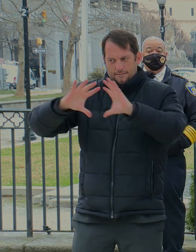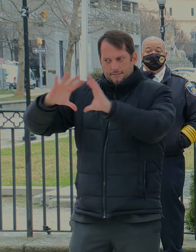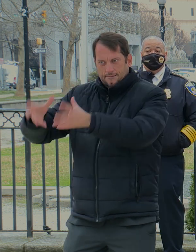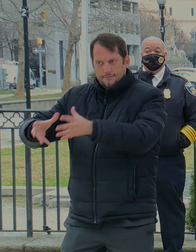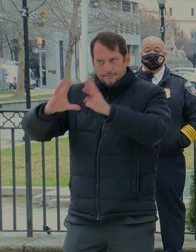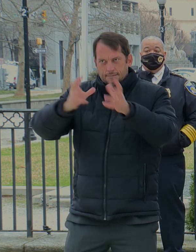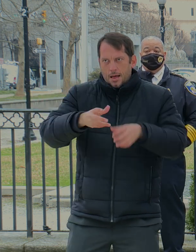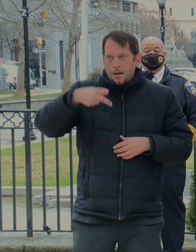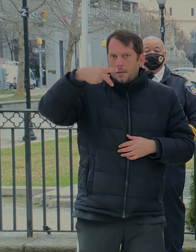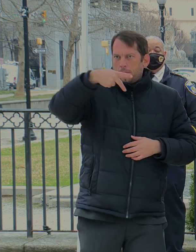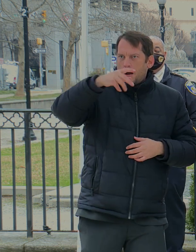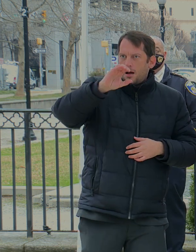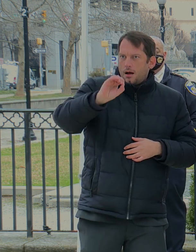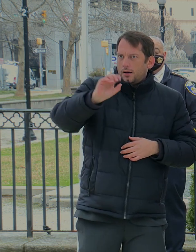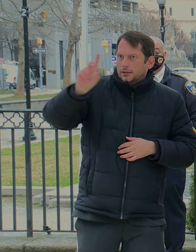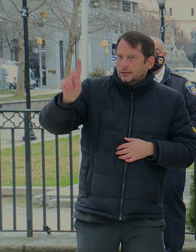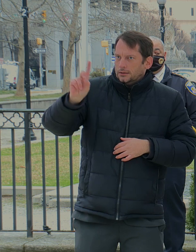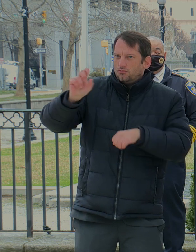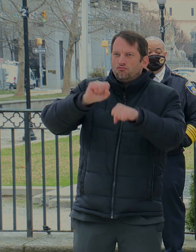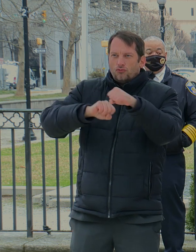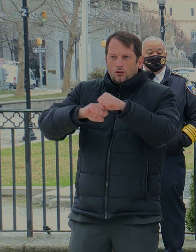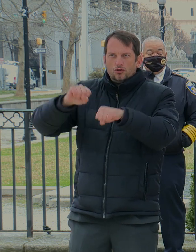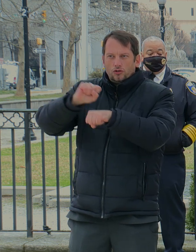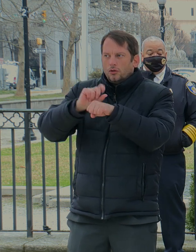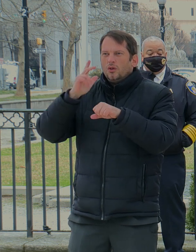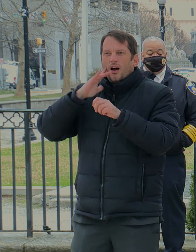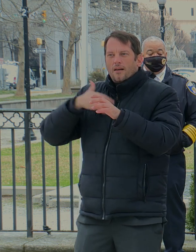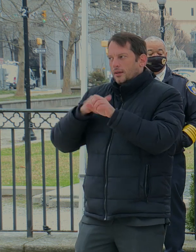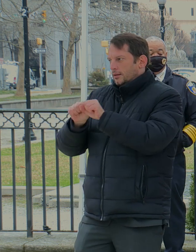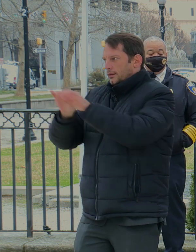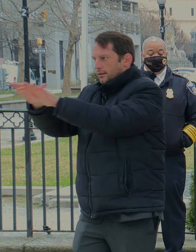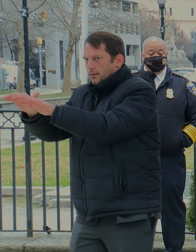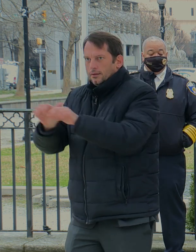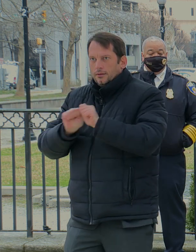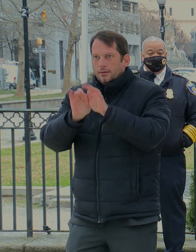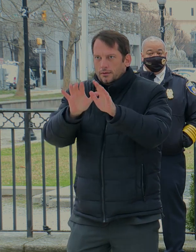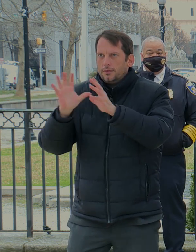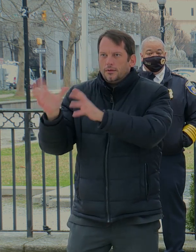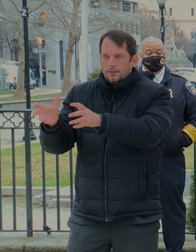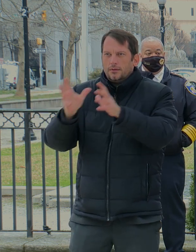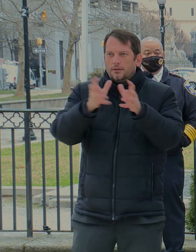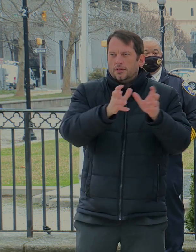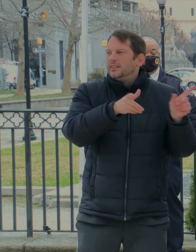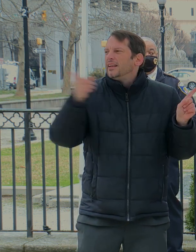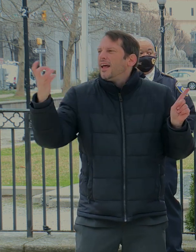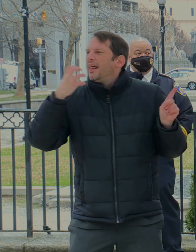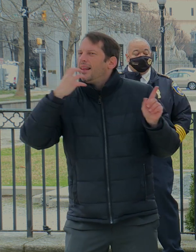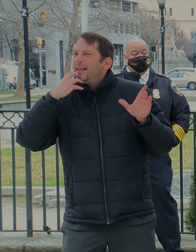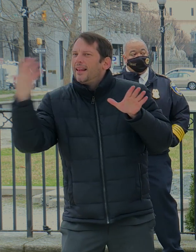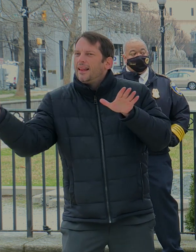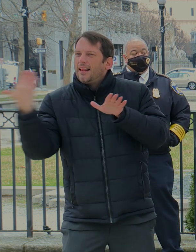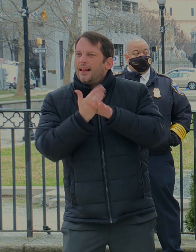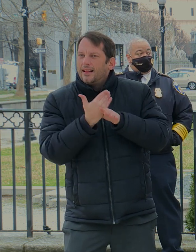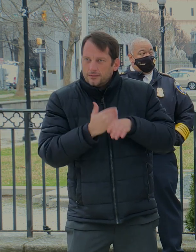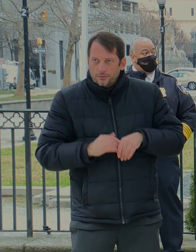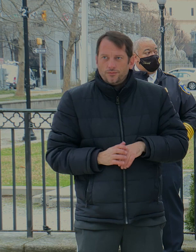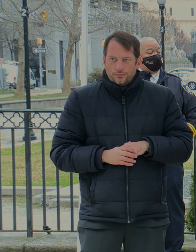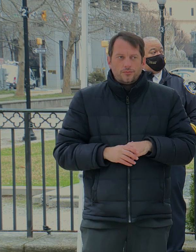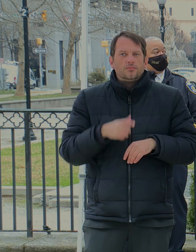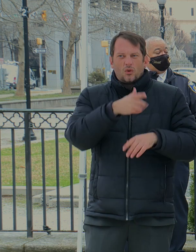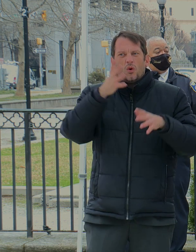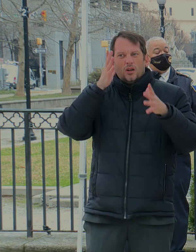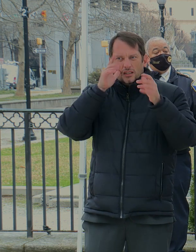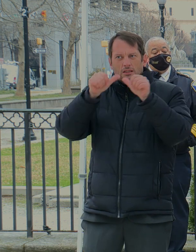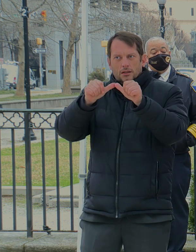go. In time, similar to how we started off with one testing site, I think that there will be expansion and there will be